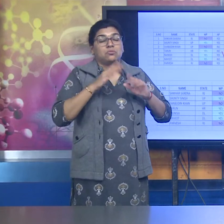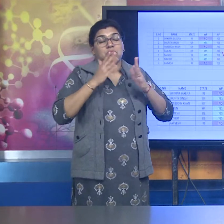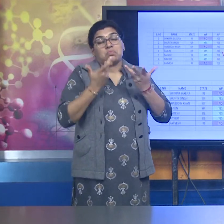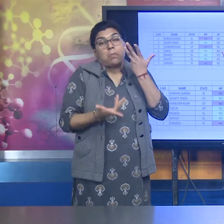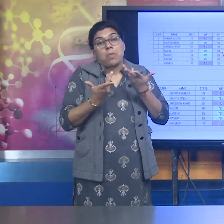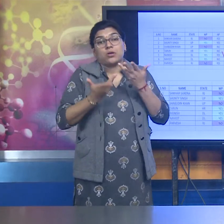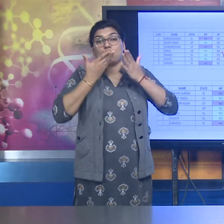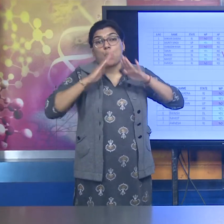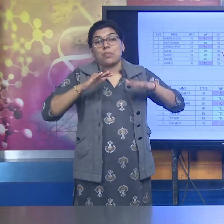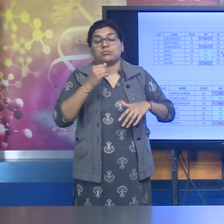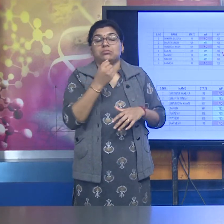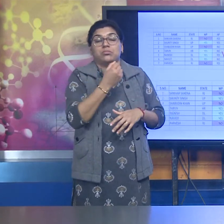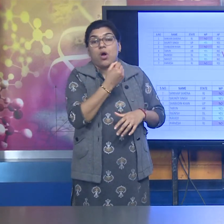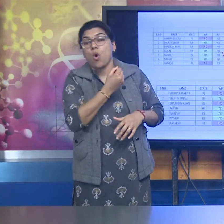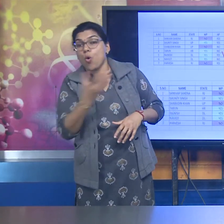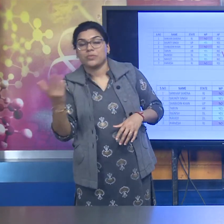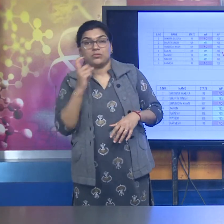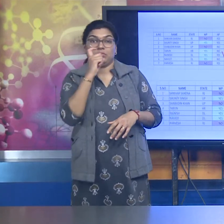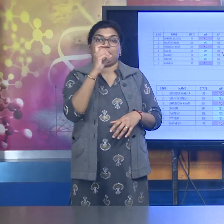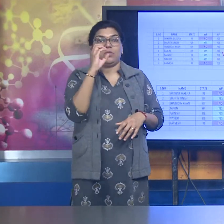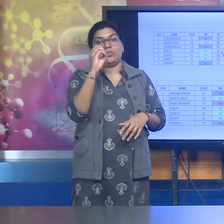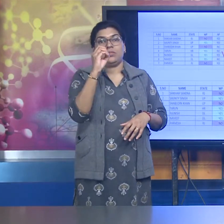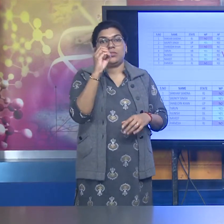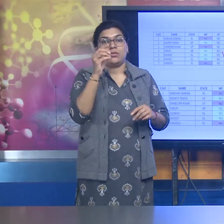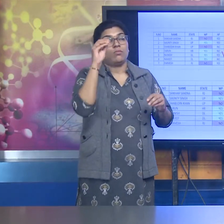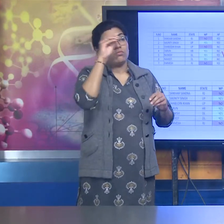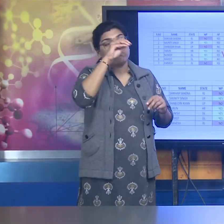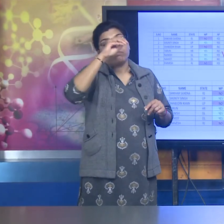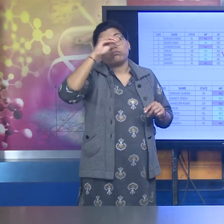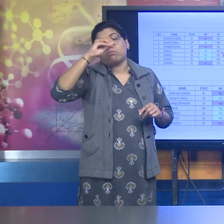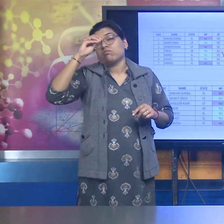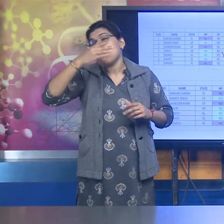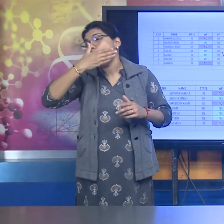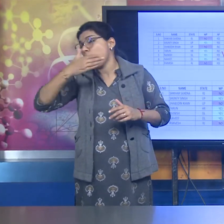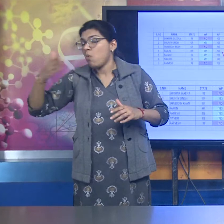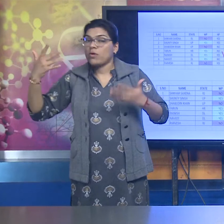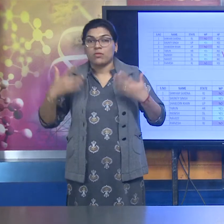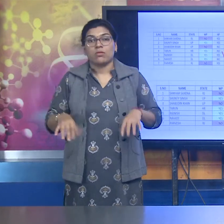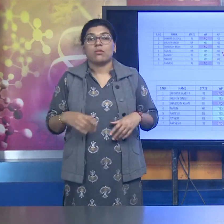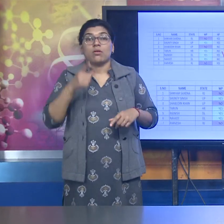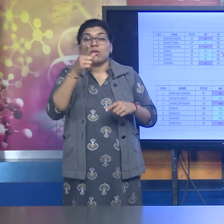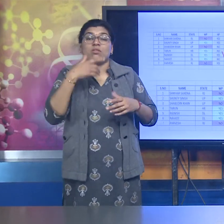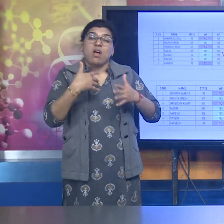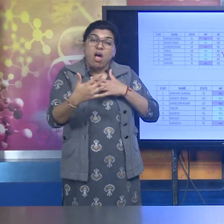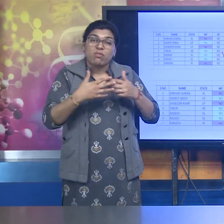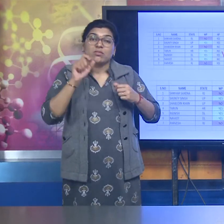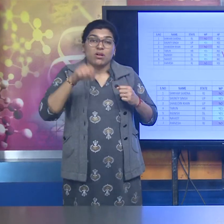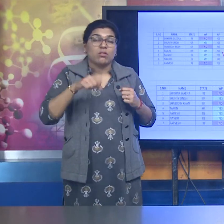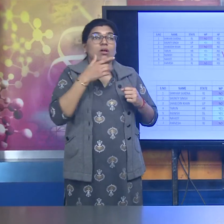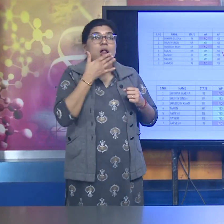So everyone can easily understand no and